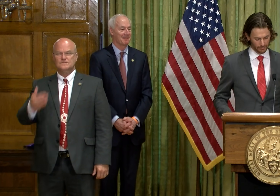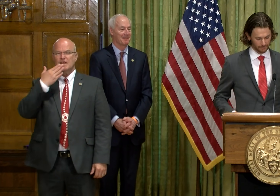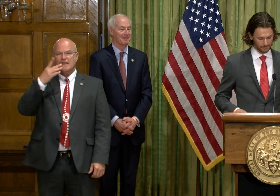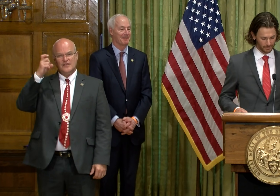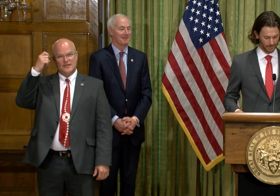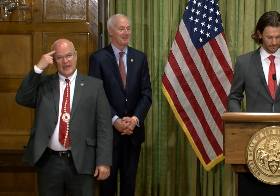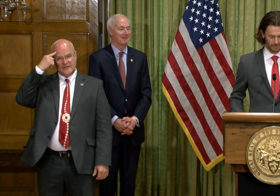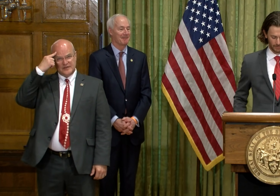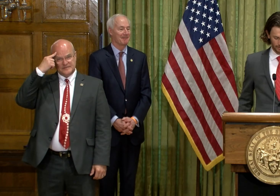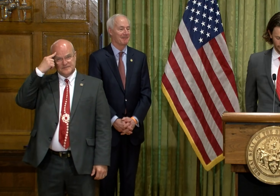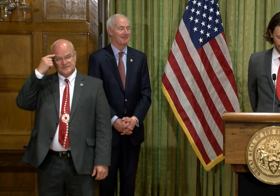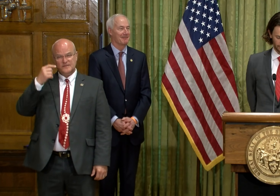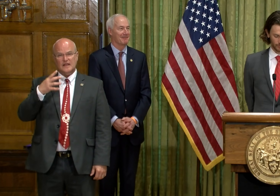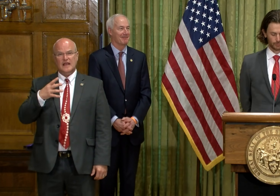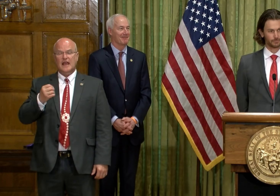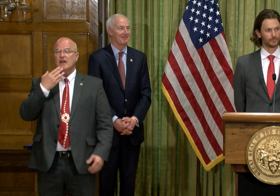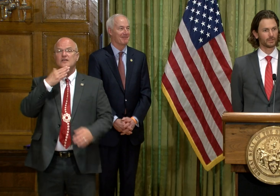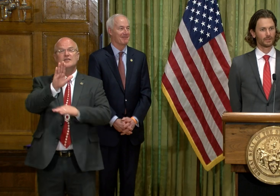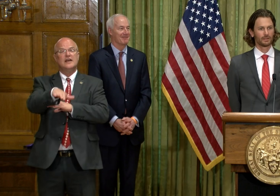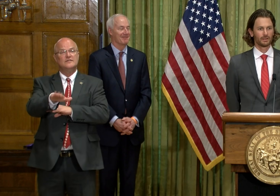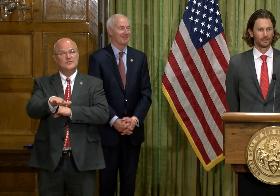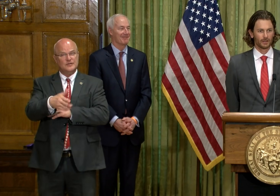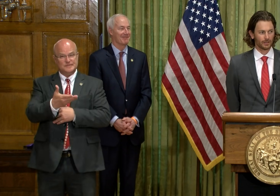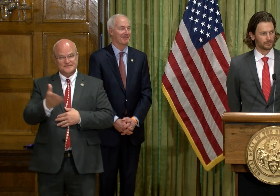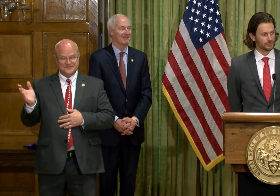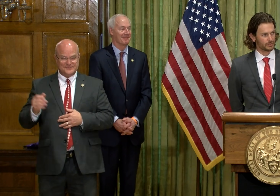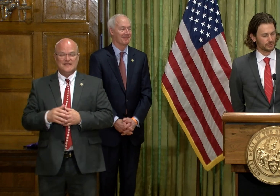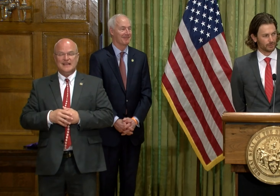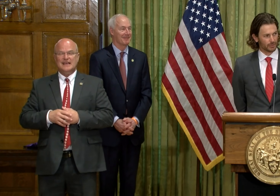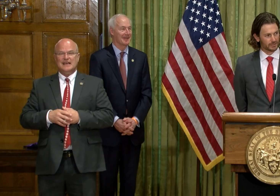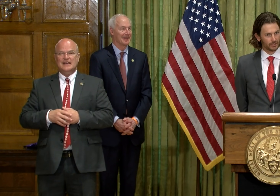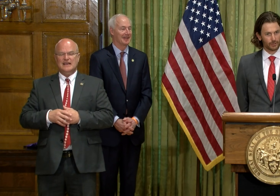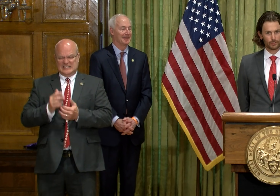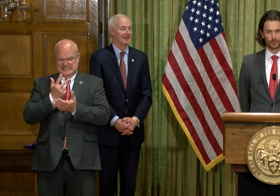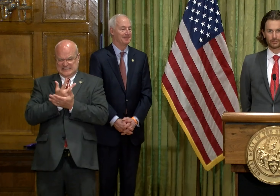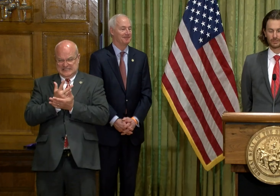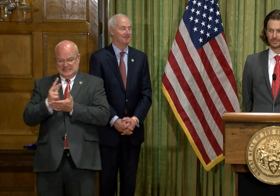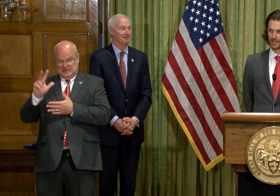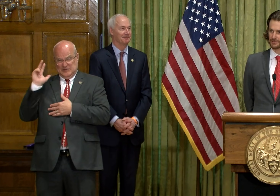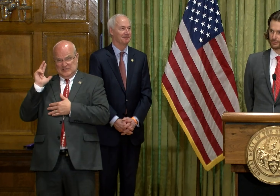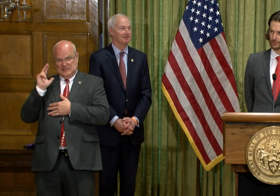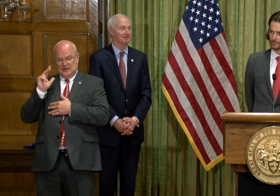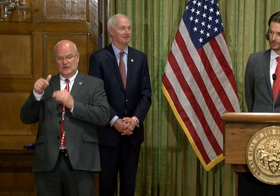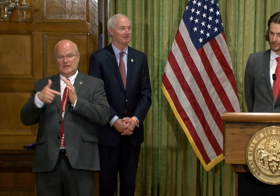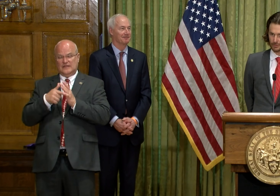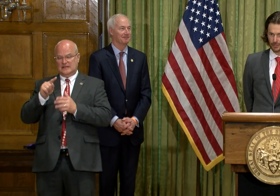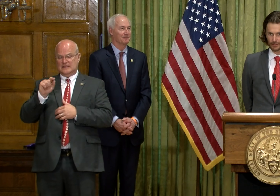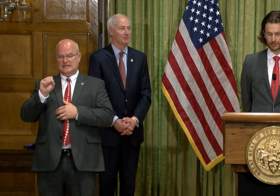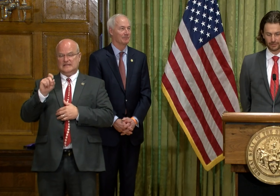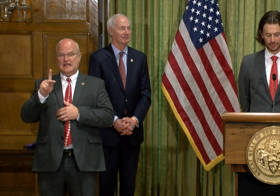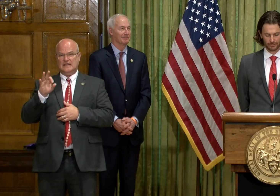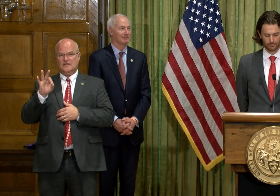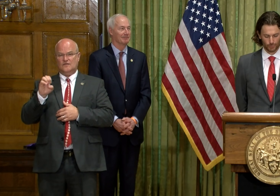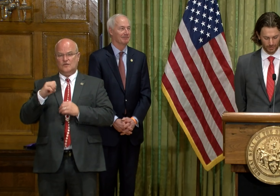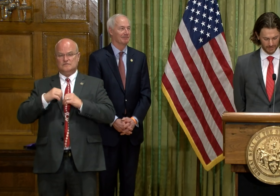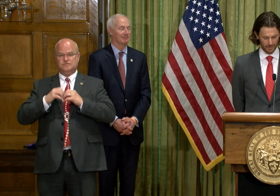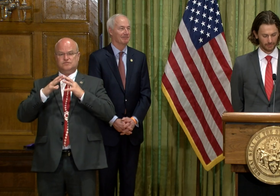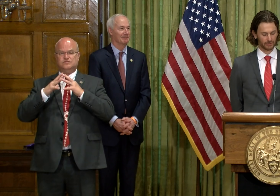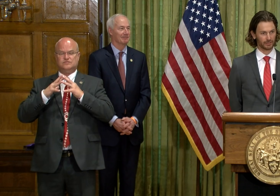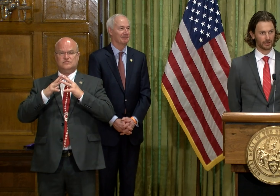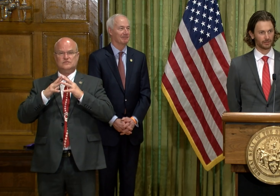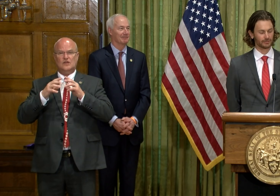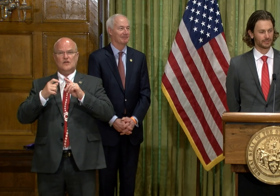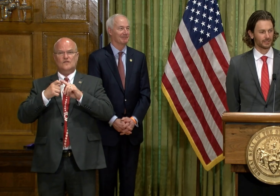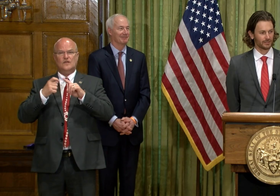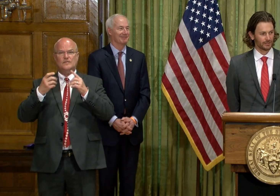Thank you, Governor, and good afternoon. It was just 3 weeks ago when this task force was sort of created more or less